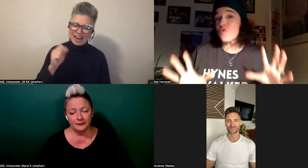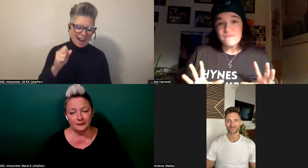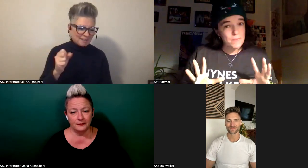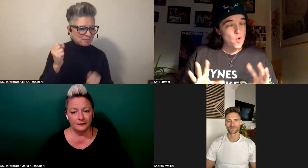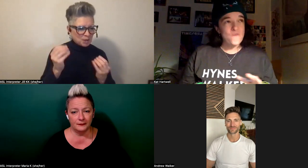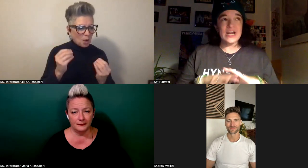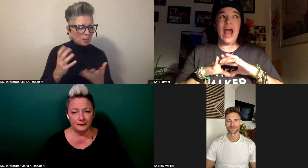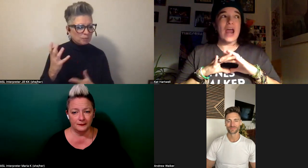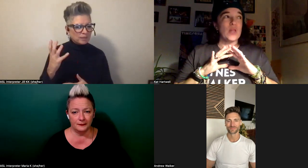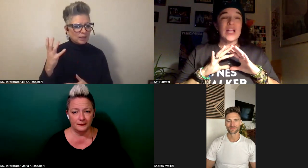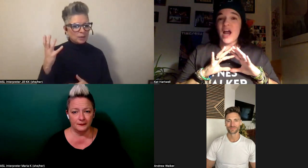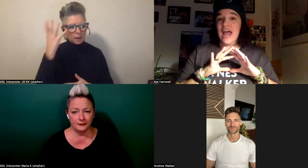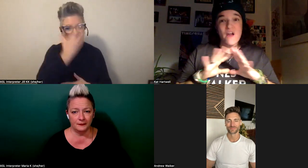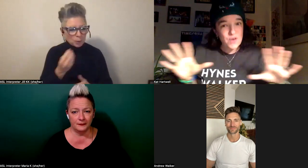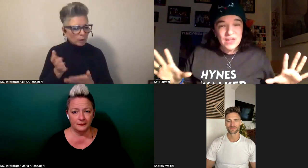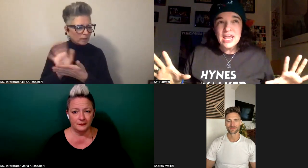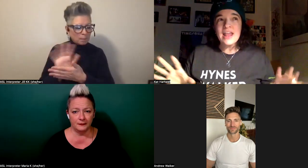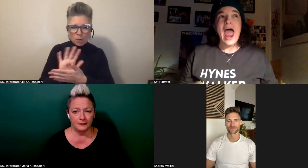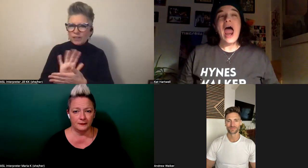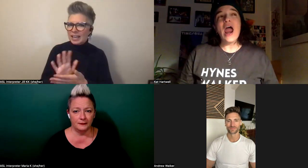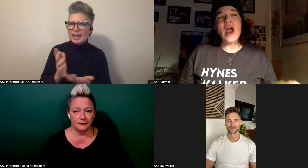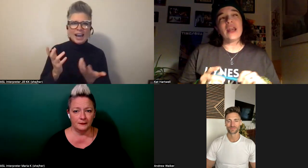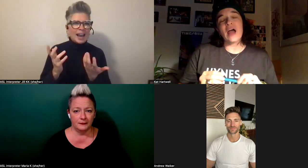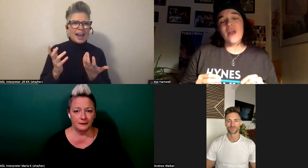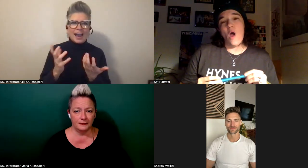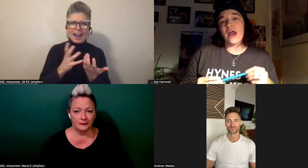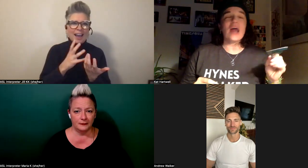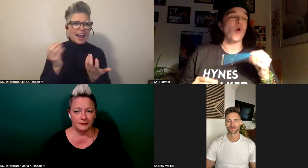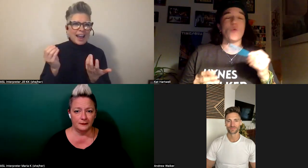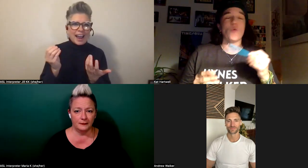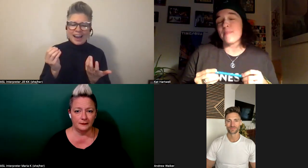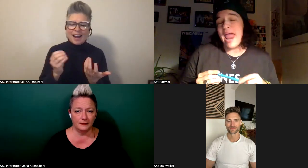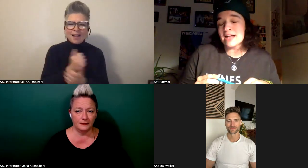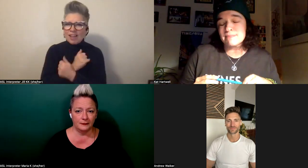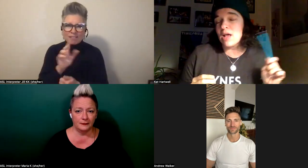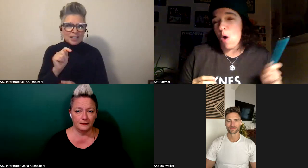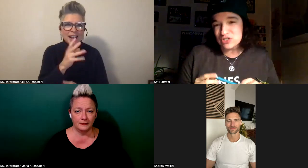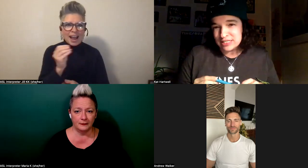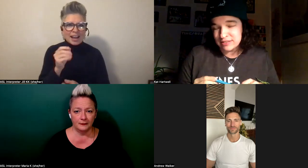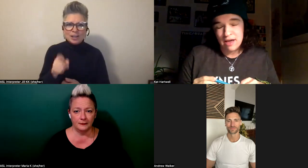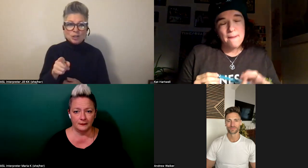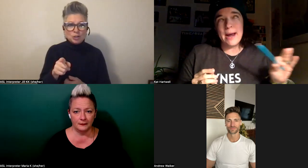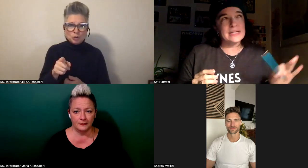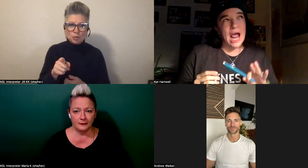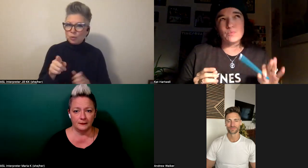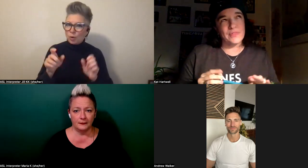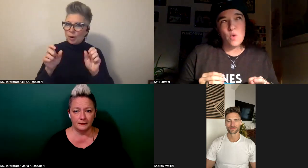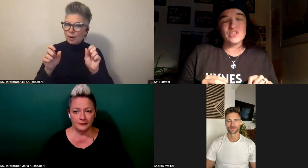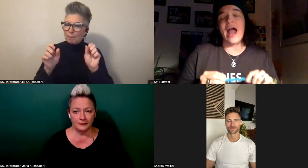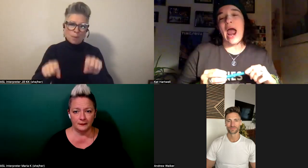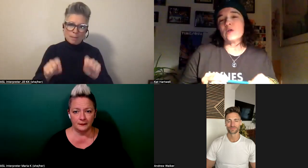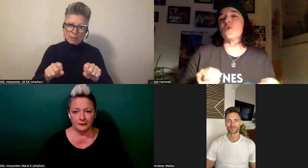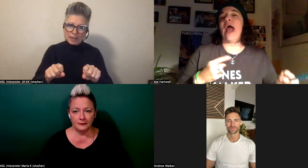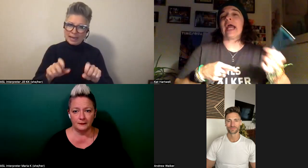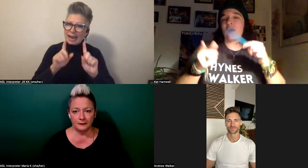was a beautiful movie, and I really liked everything in it. And I know you probably asked many questions many times with this